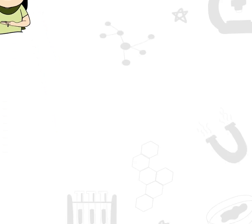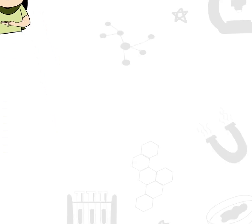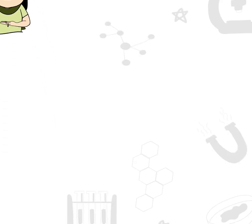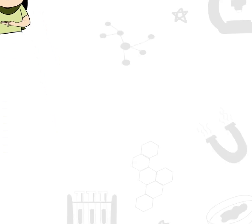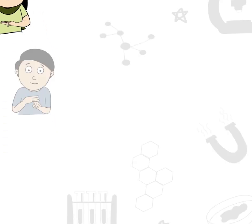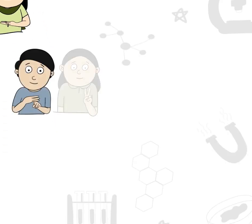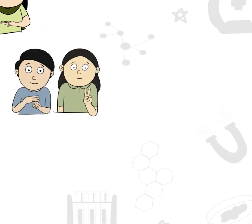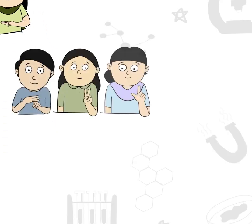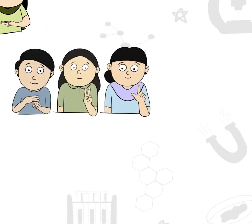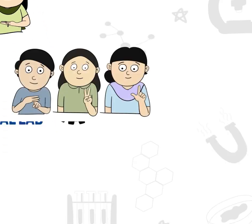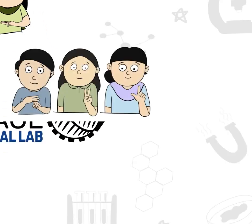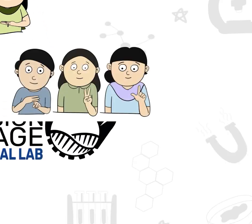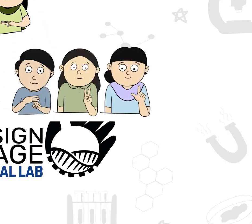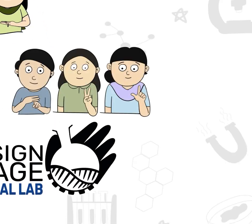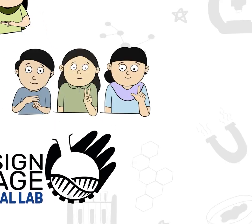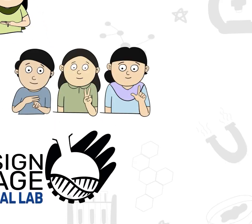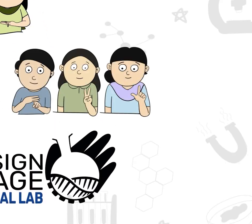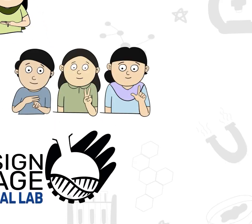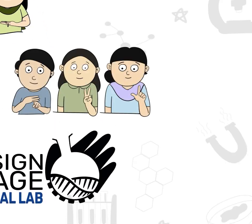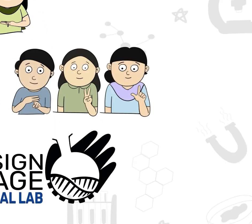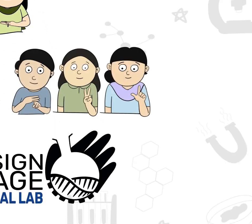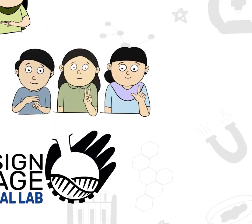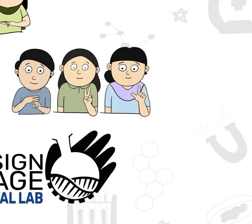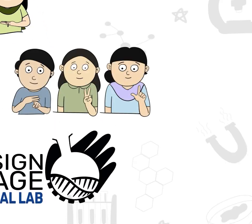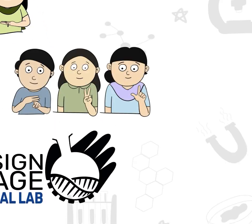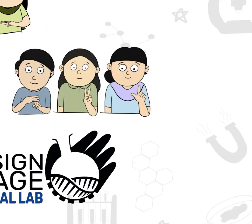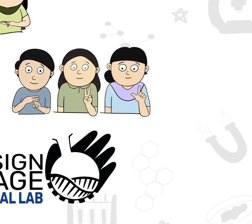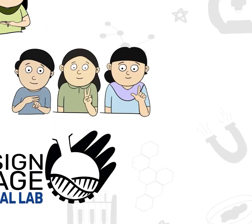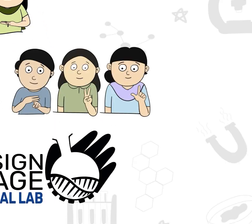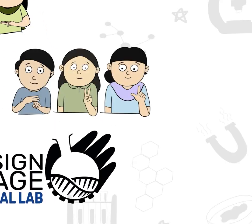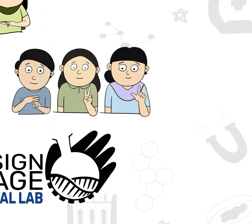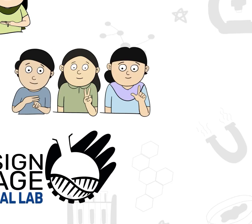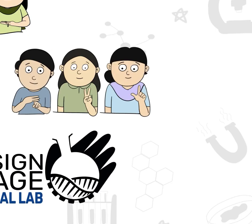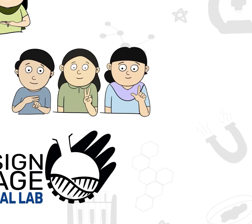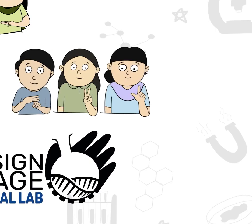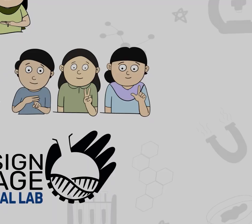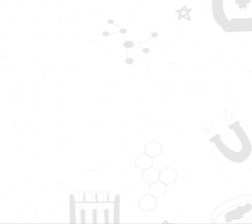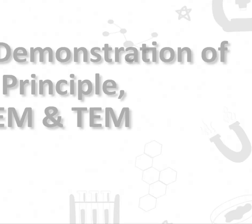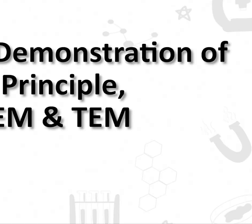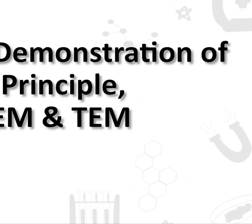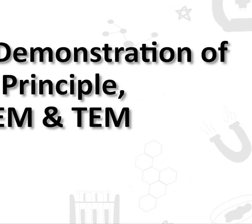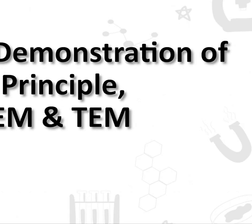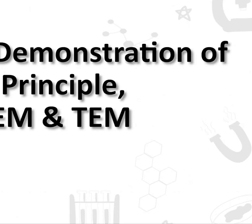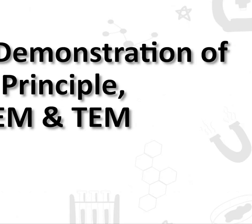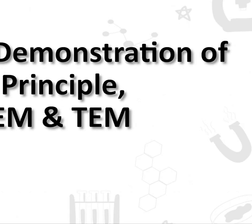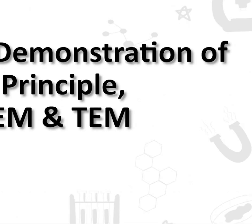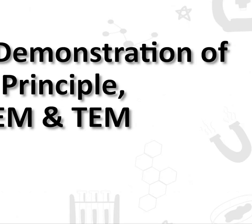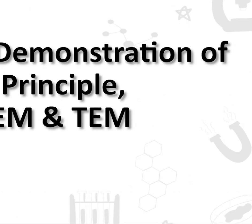Welcome to ISL-enabled Virtual Lab of CSIR.